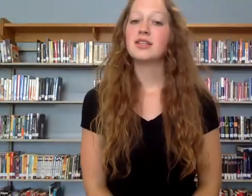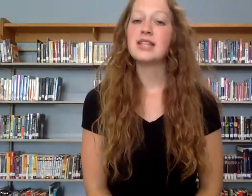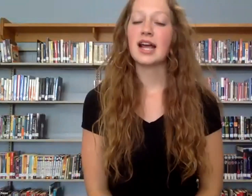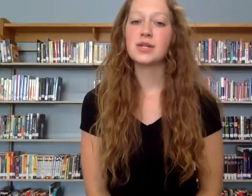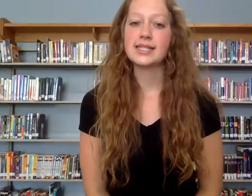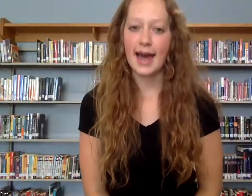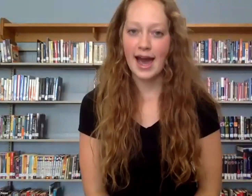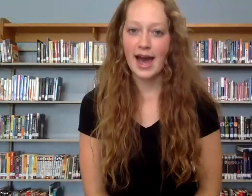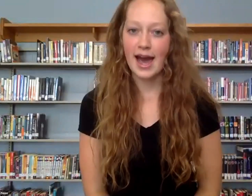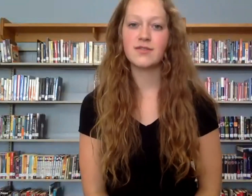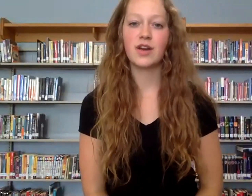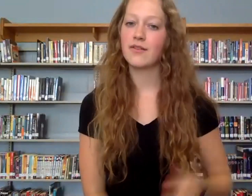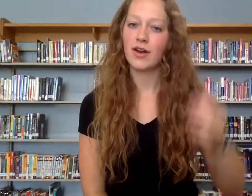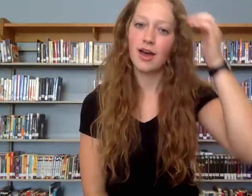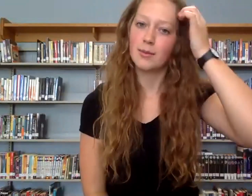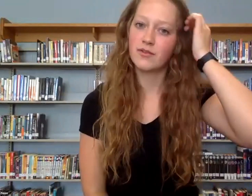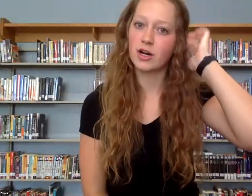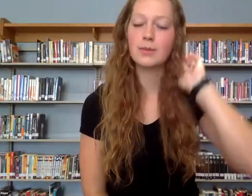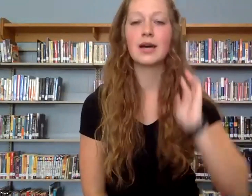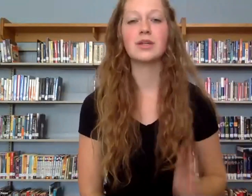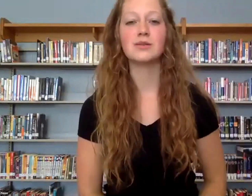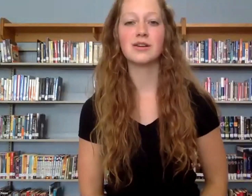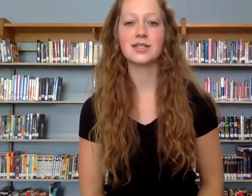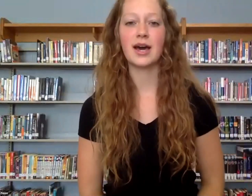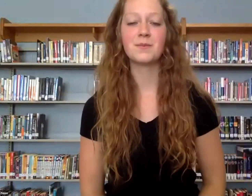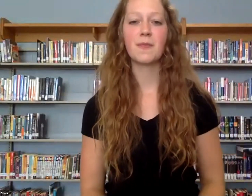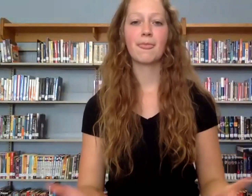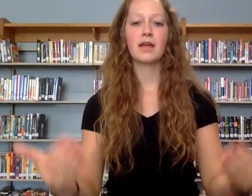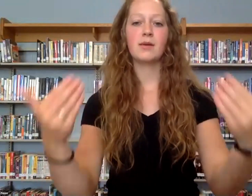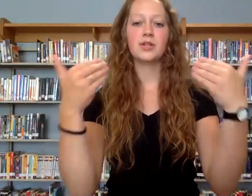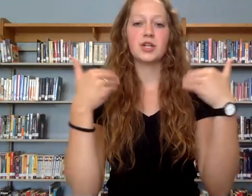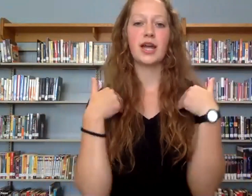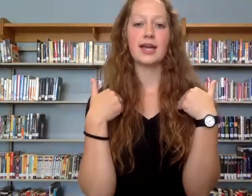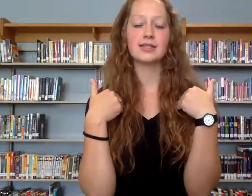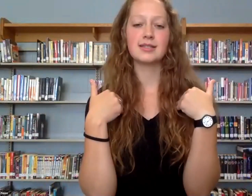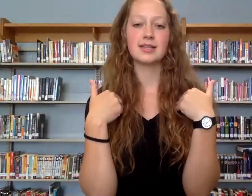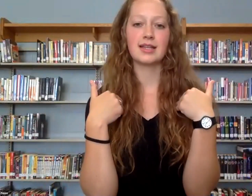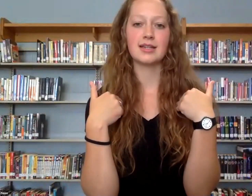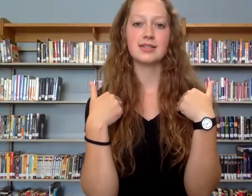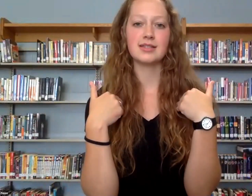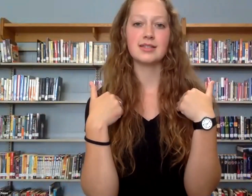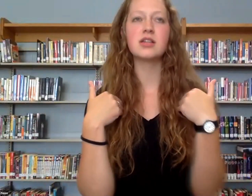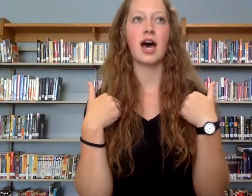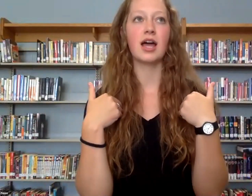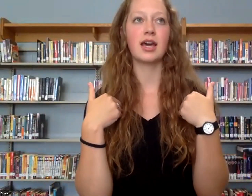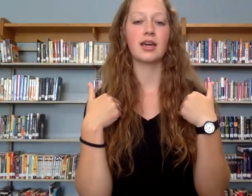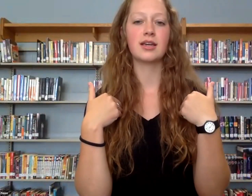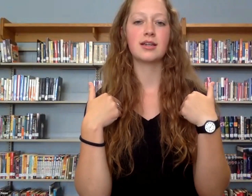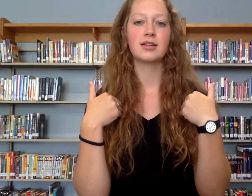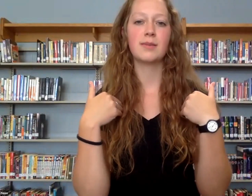next one is have. It's a very, very common verb that we use all the time. You put your hands like this. It looks a lot like the